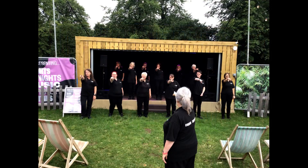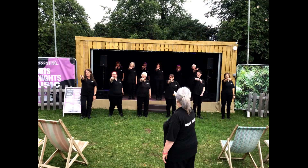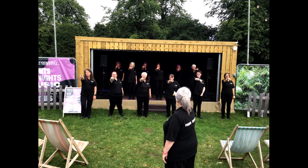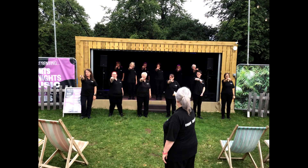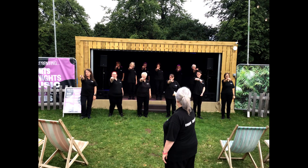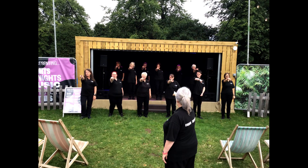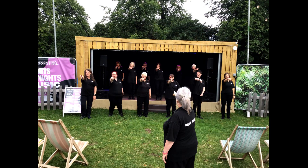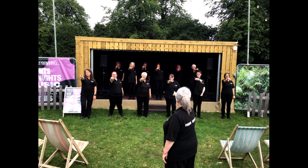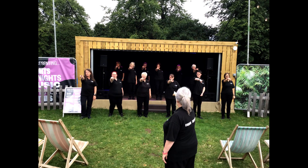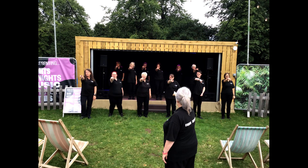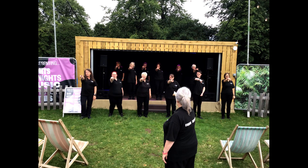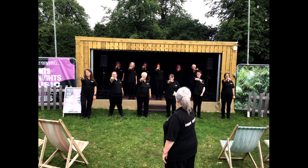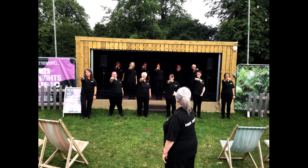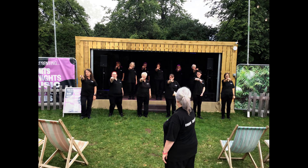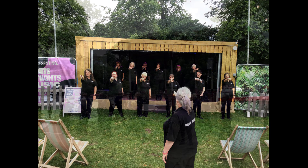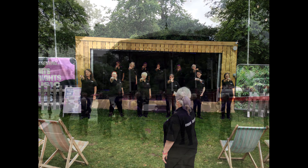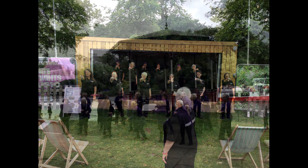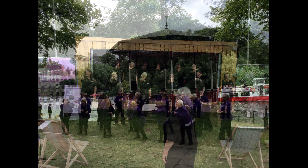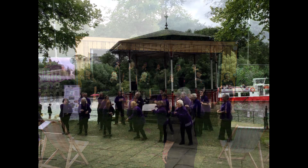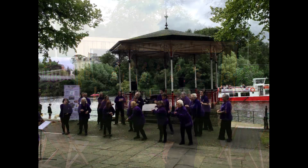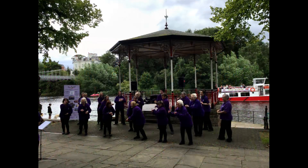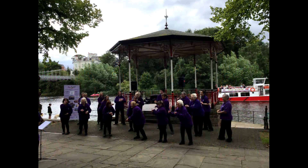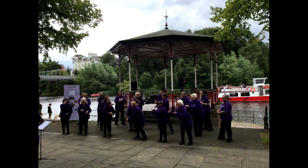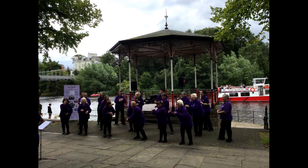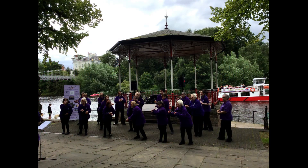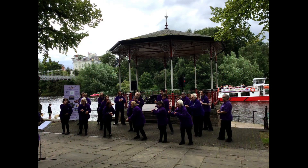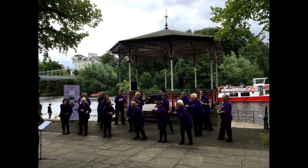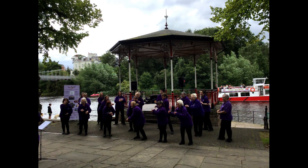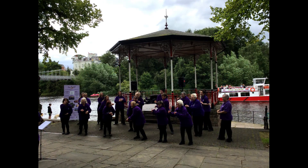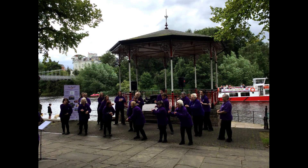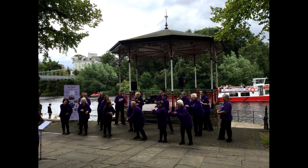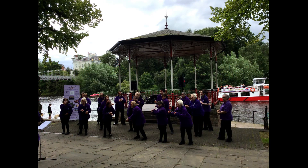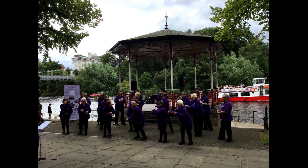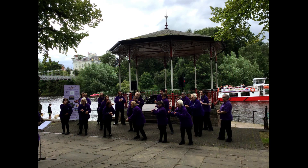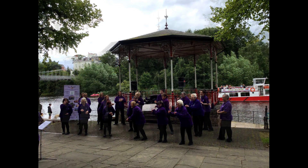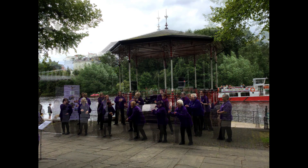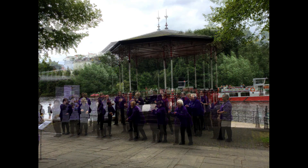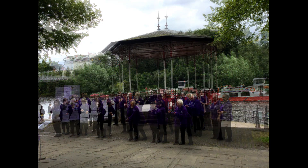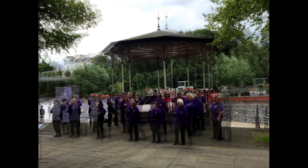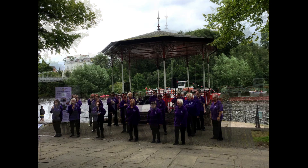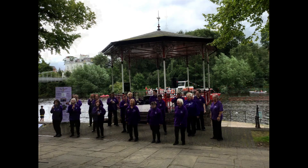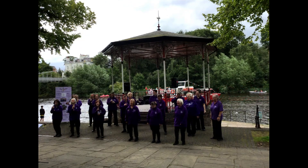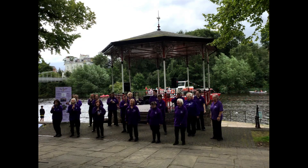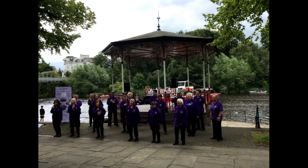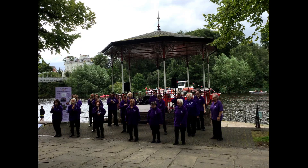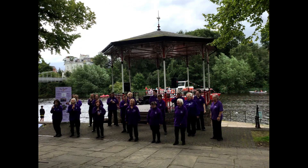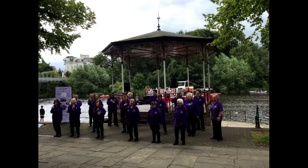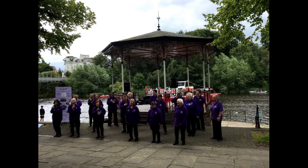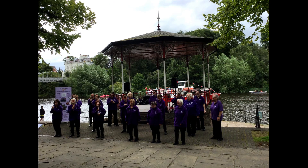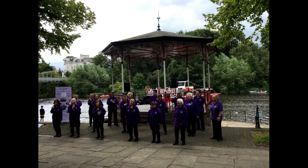the ache. I rise up, and I do it 1,000